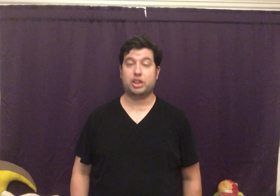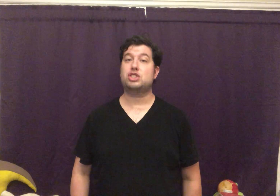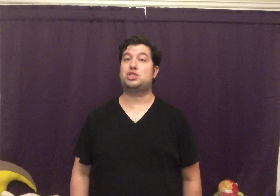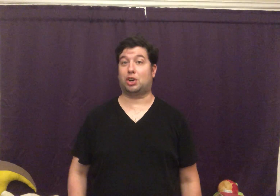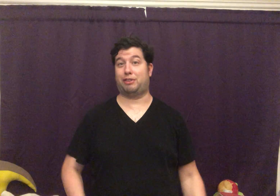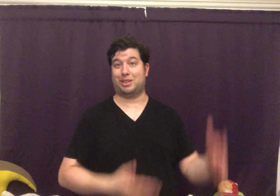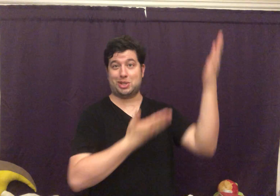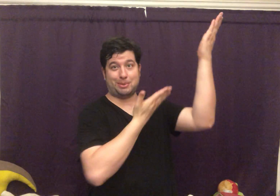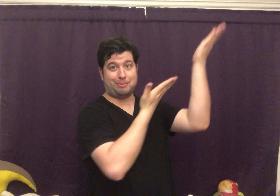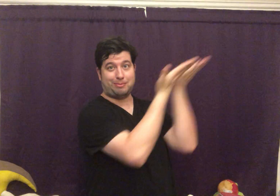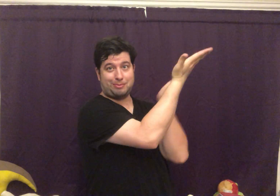Servant.